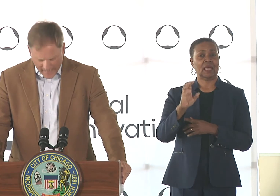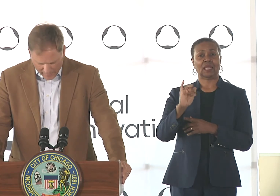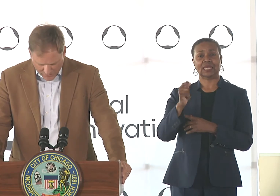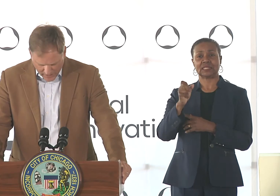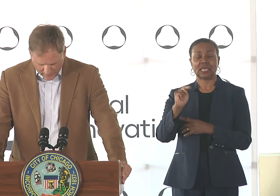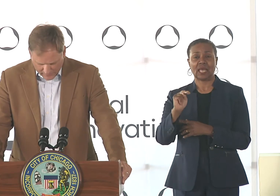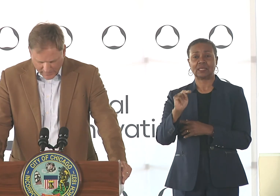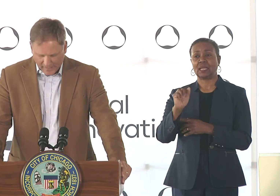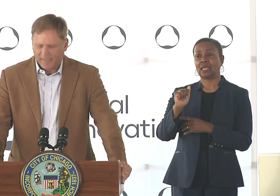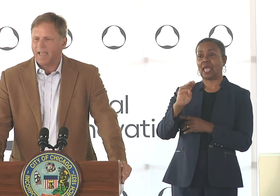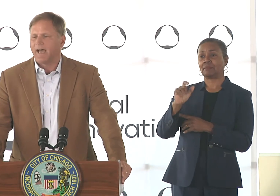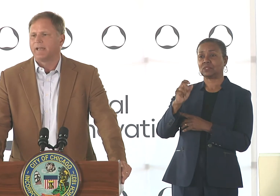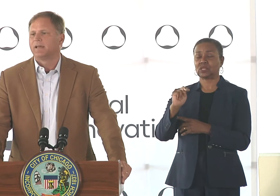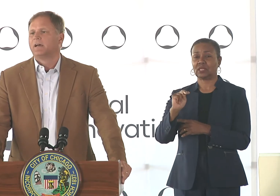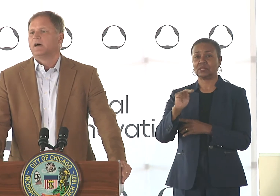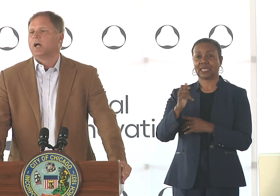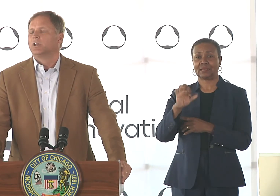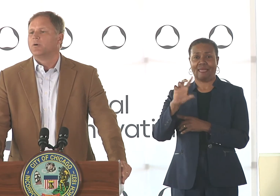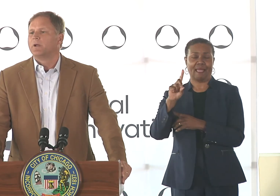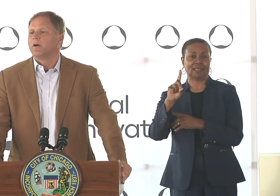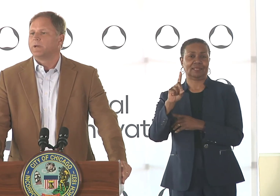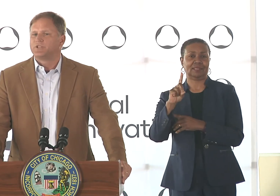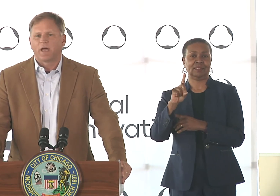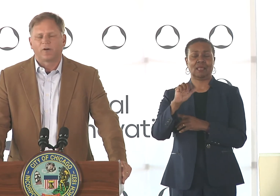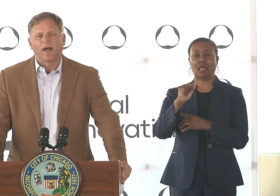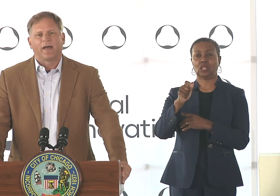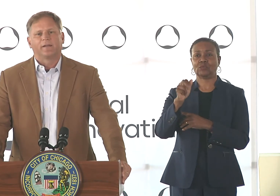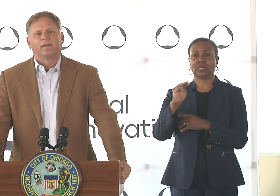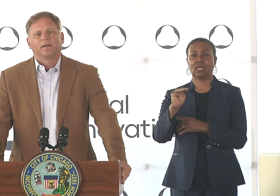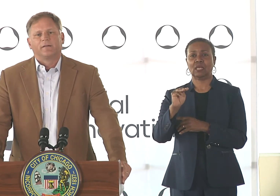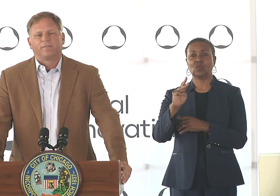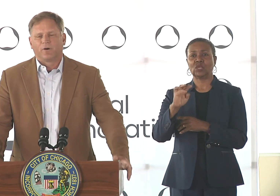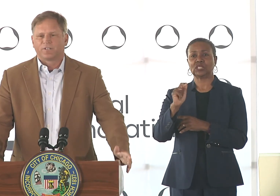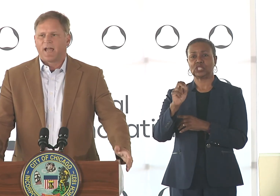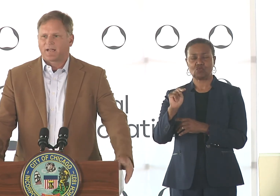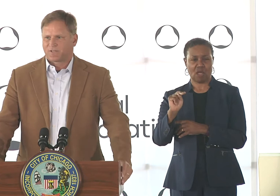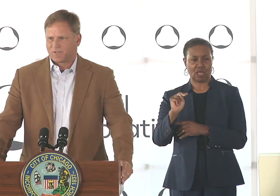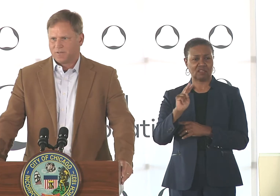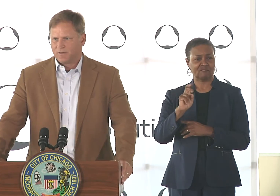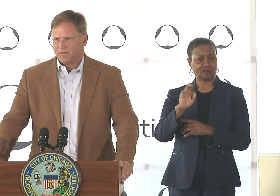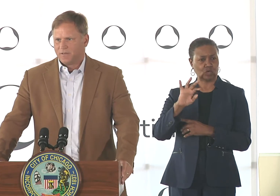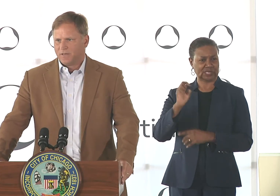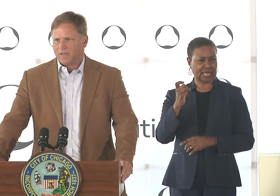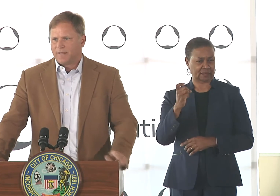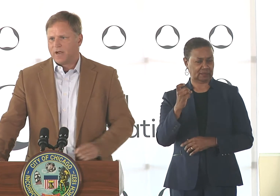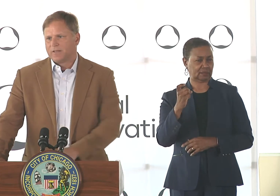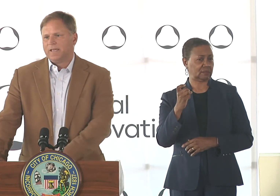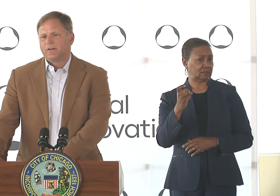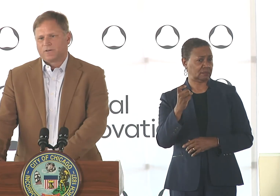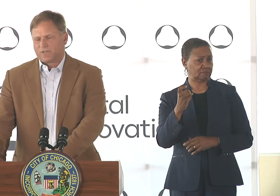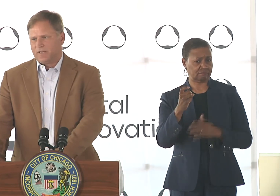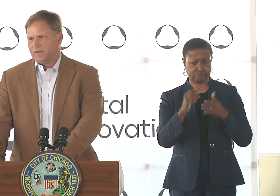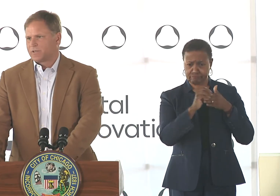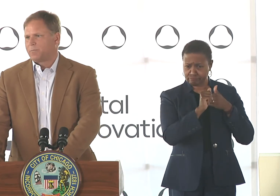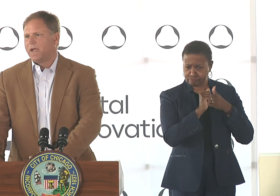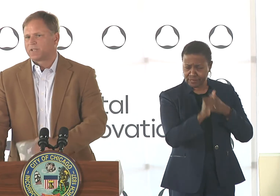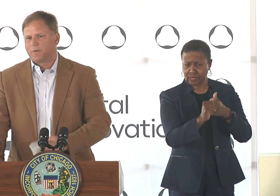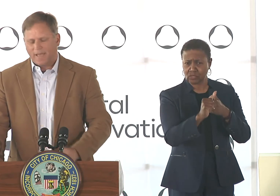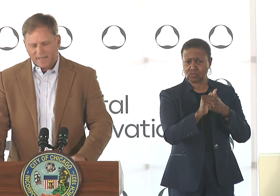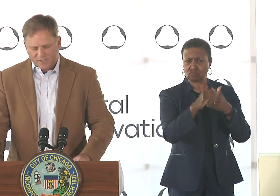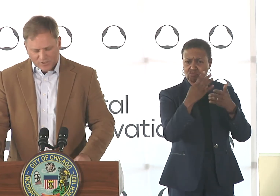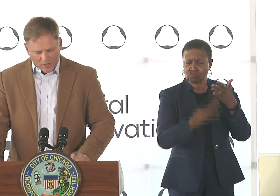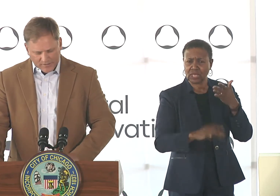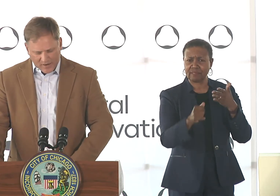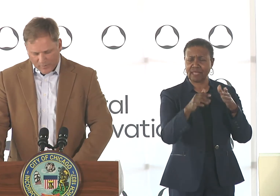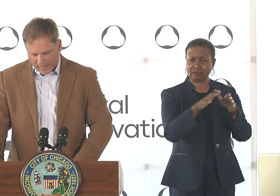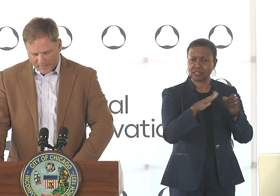Alexion, Amgen, Gilead, Illumina, Regeneron, Vertex. They are leaders in their space, but